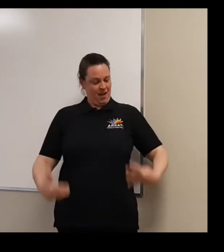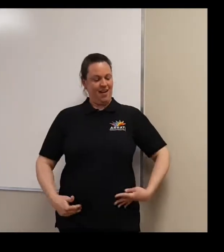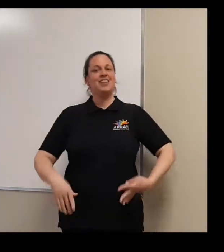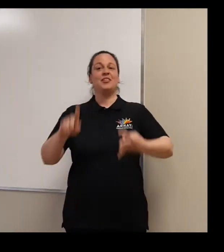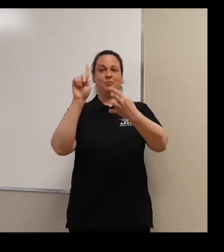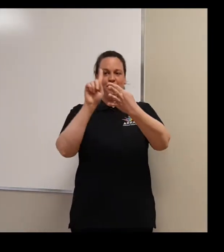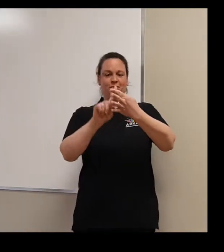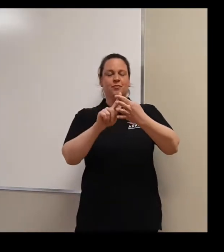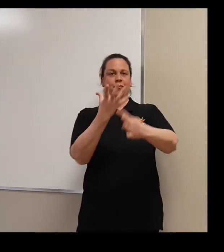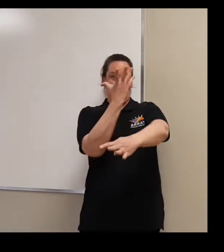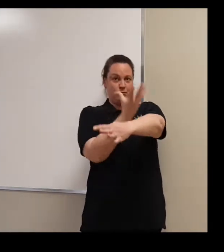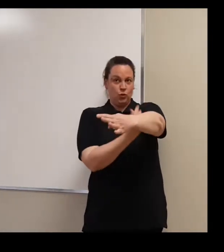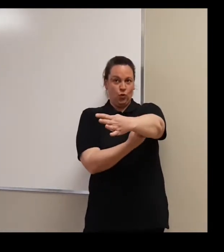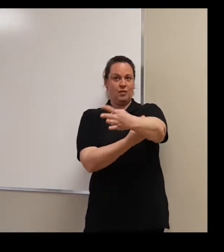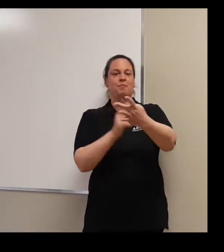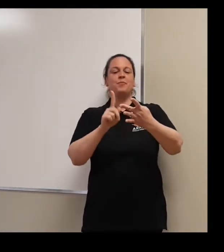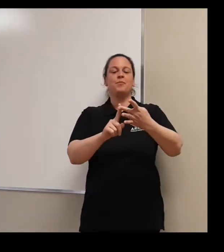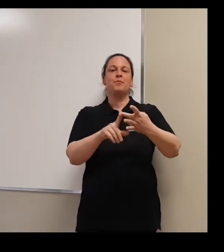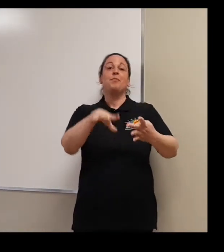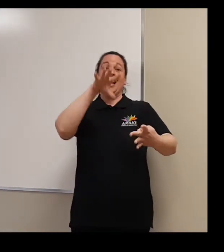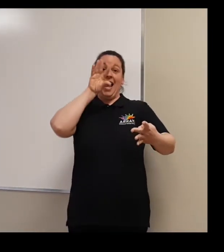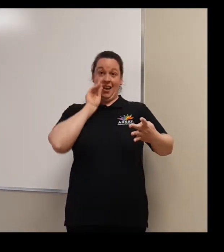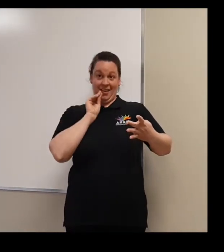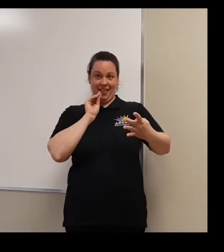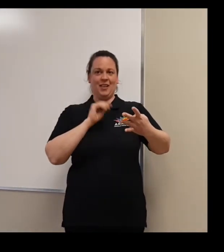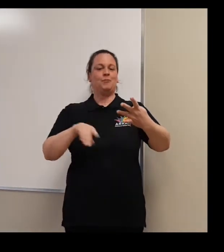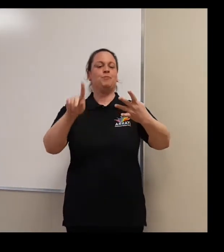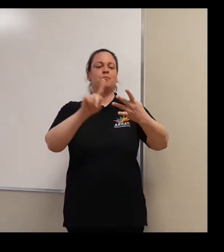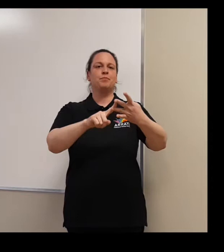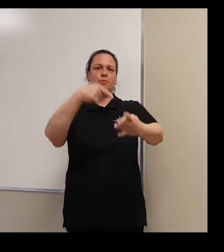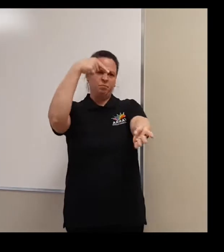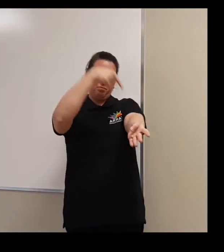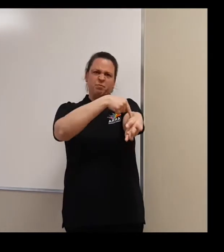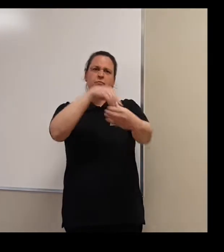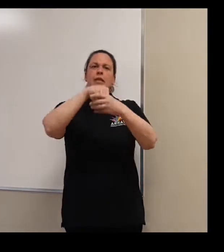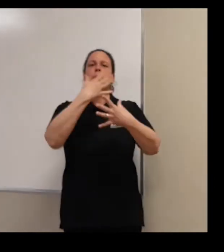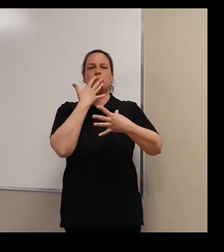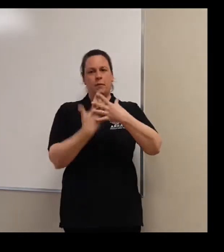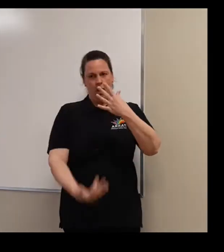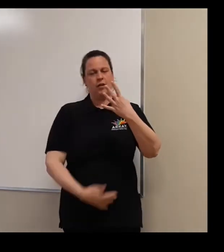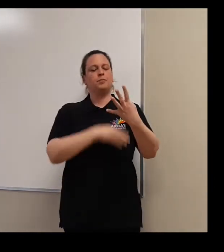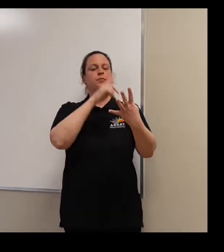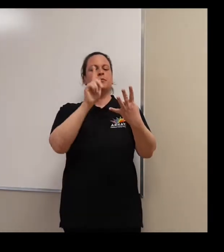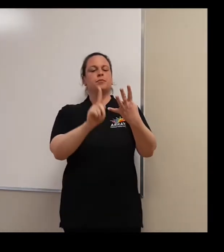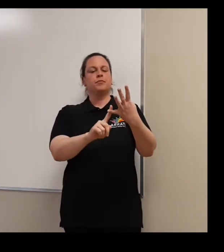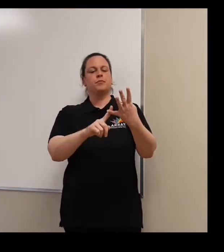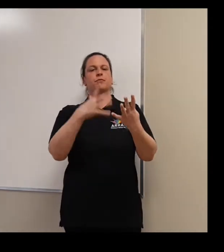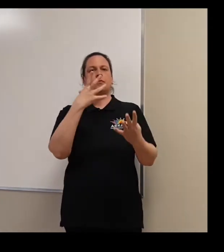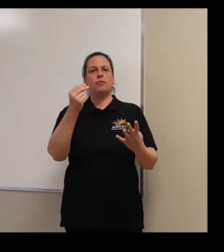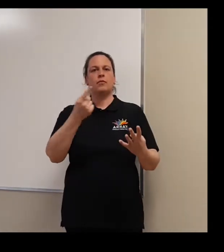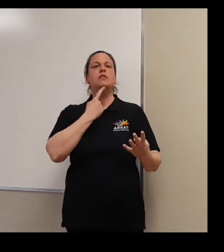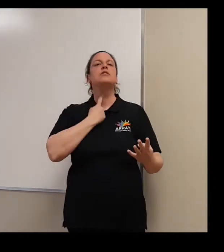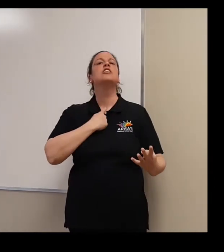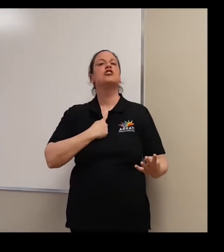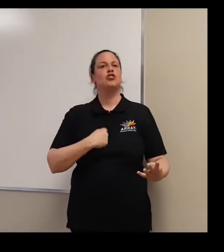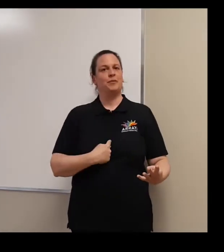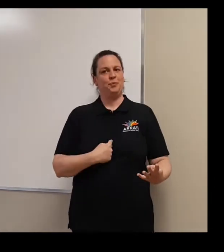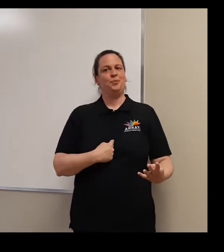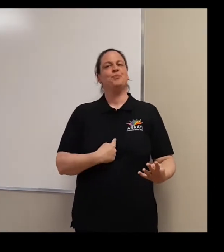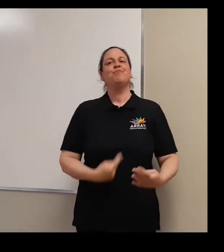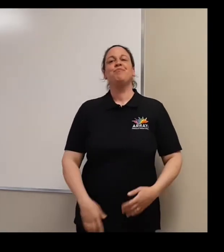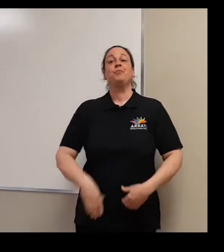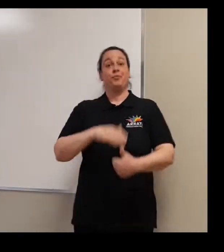There are 4 ways for chemicals to enter into your body: absorption, inhalation, injection, and